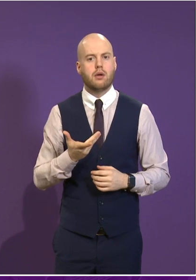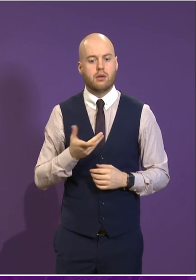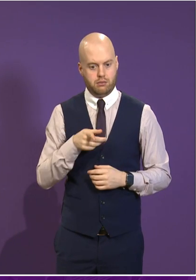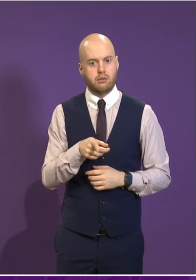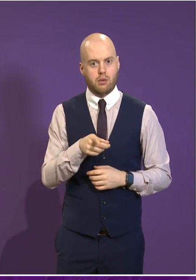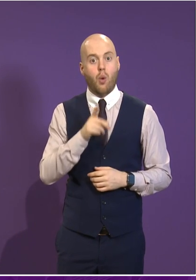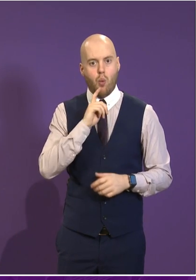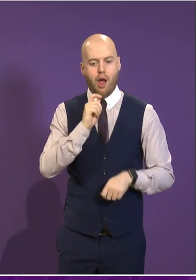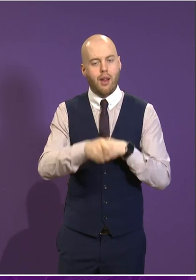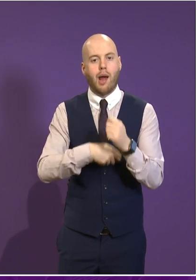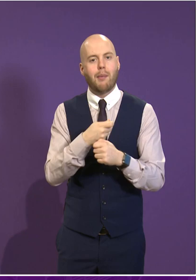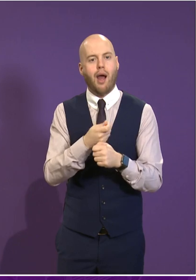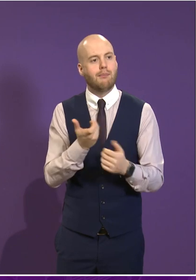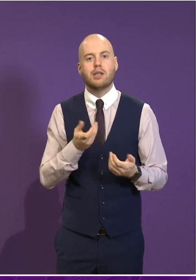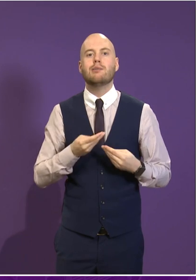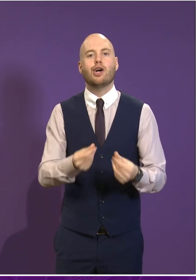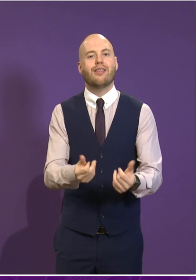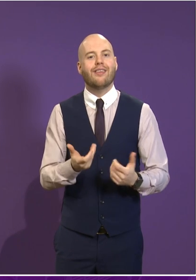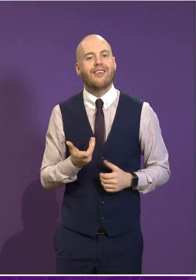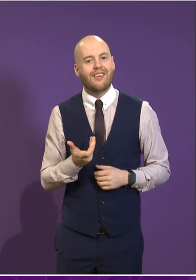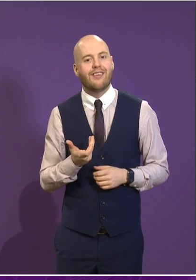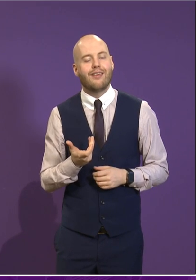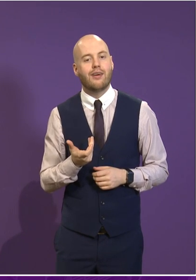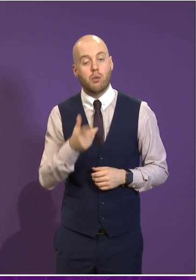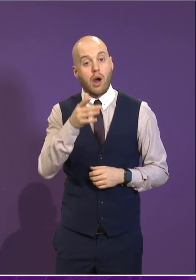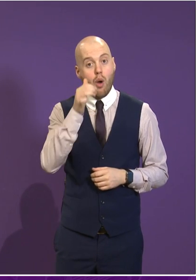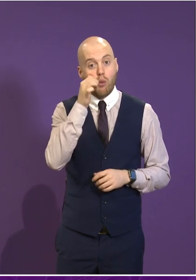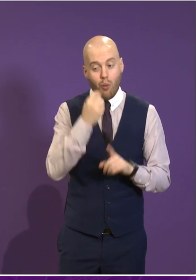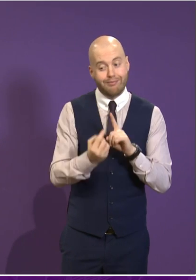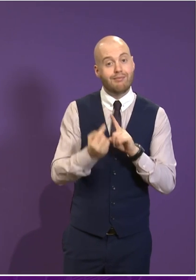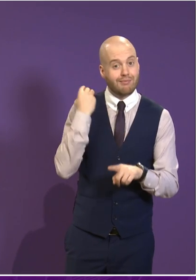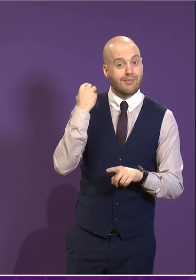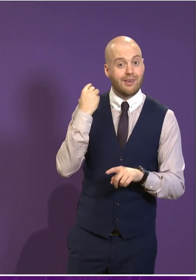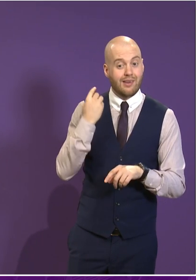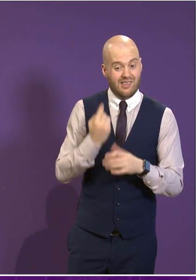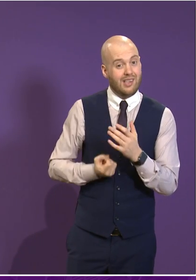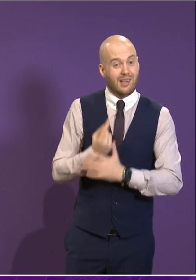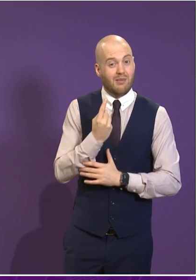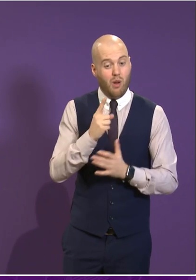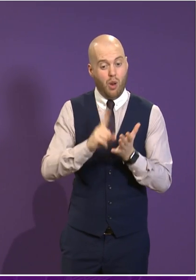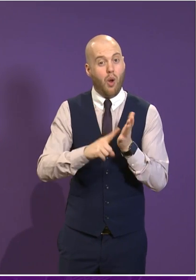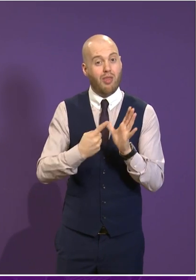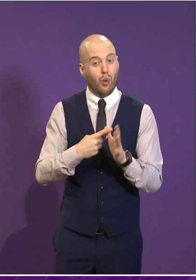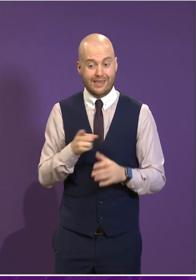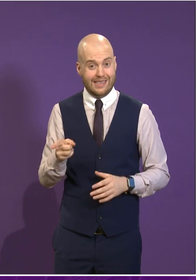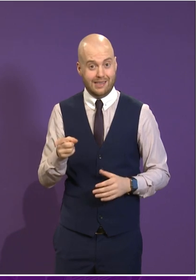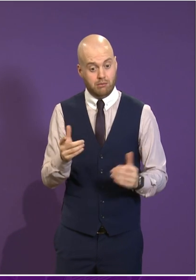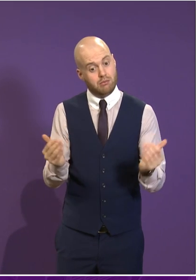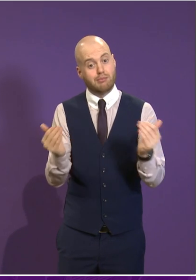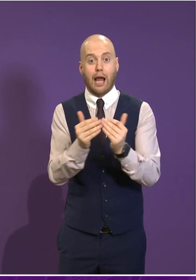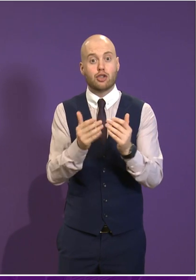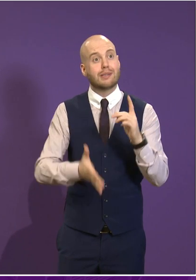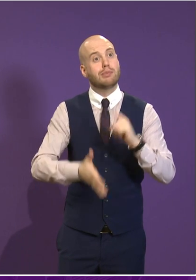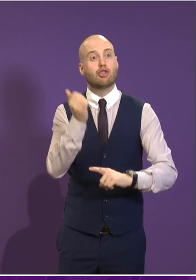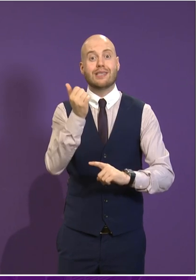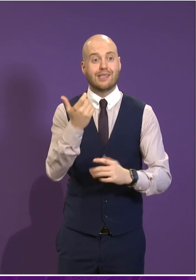to transparency. So we know that in that particular instance for that local authority, that they've not met their ambition. So therefore,